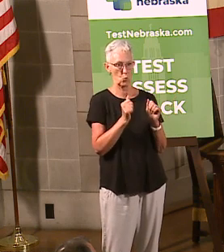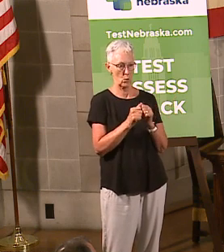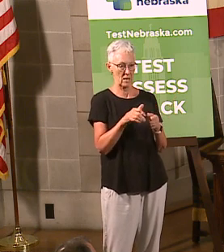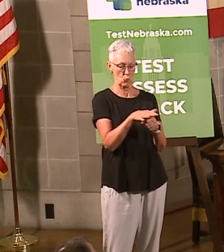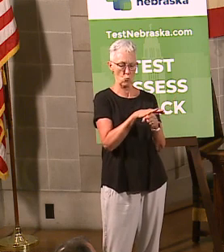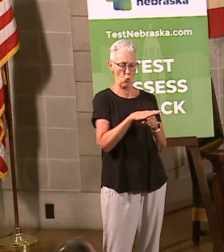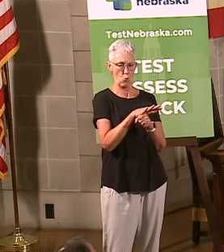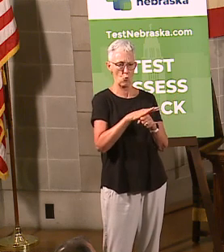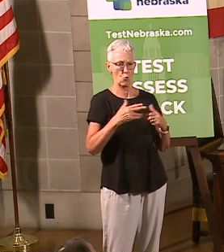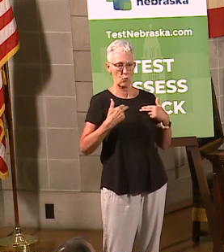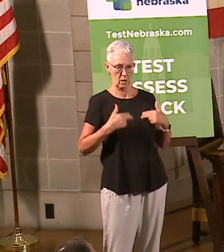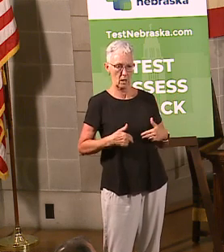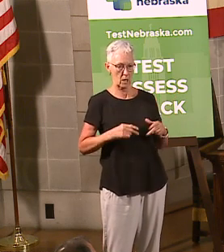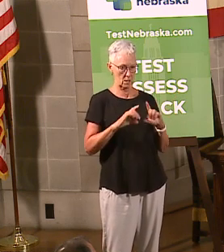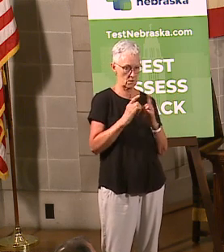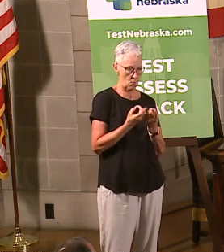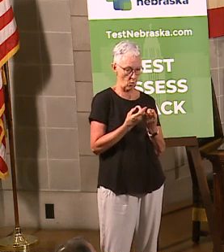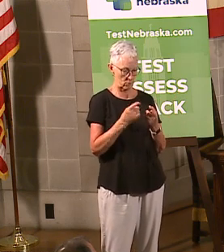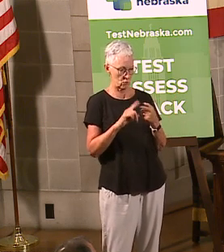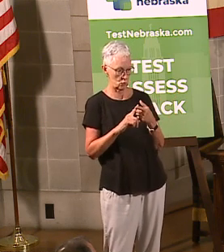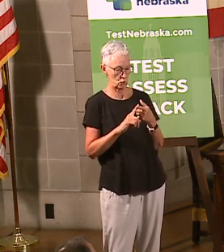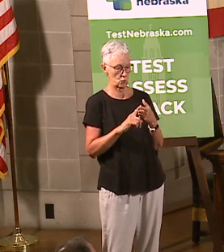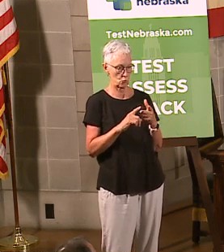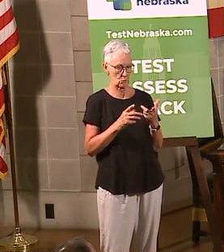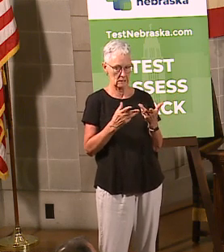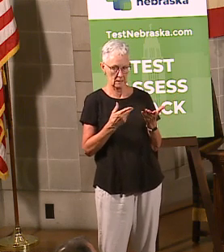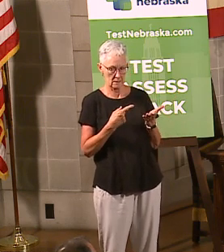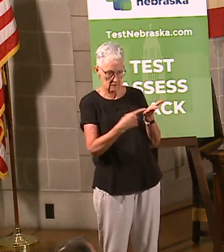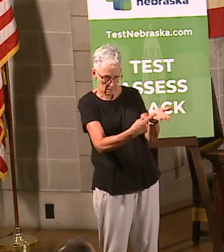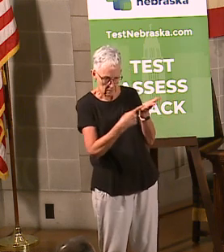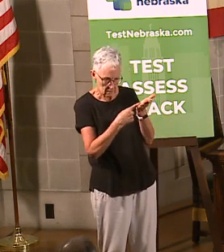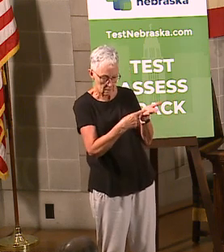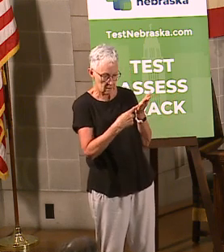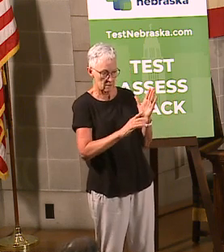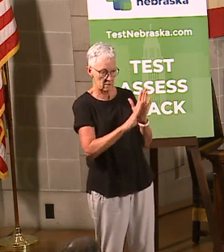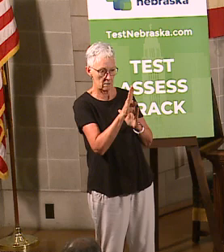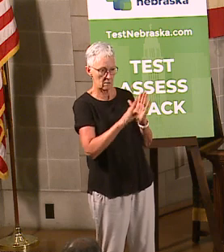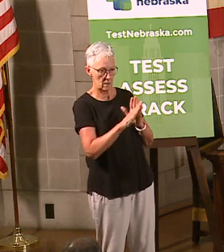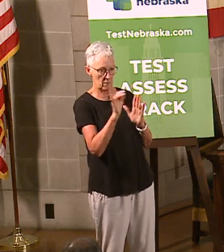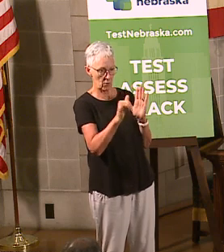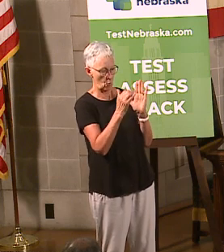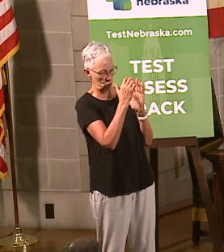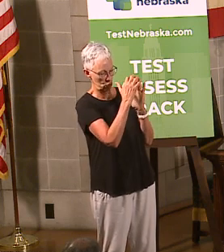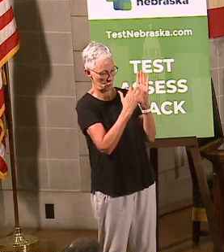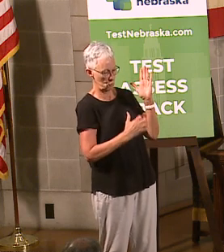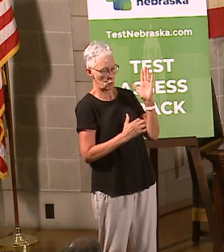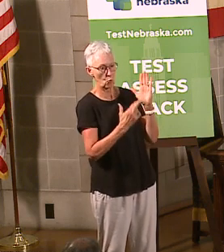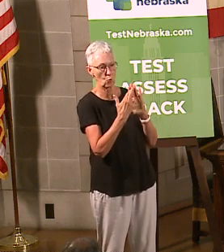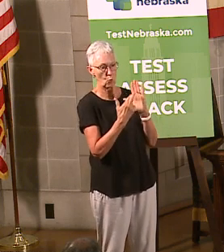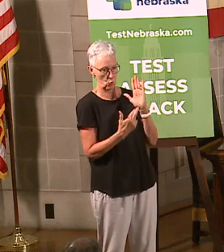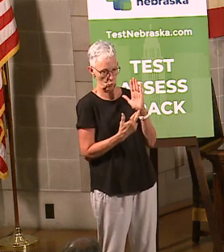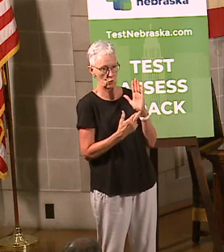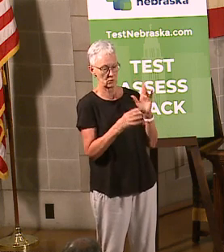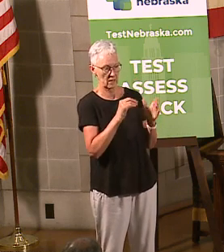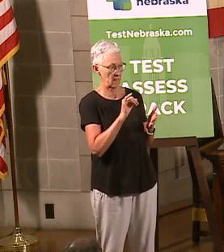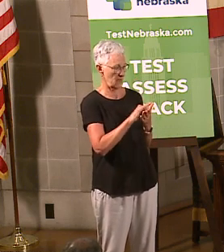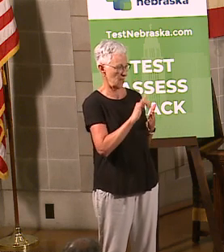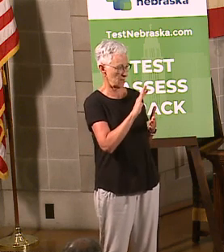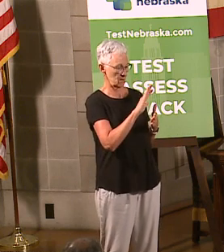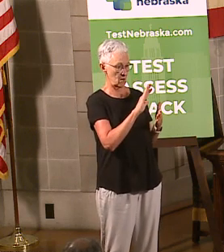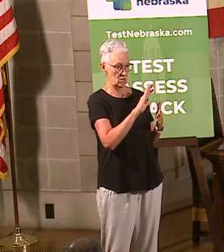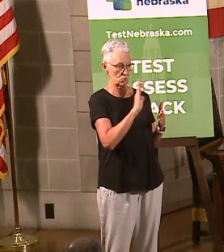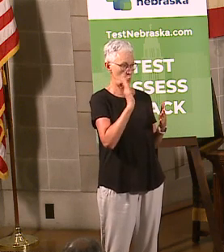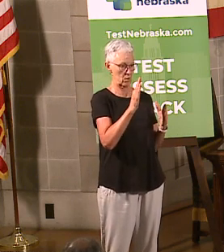help facilitate feedback for the phasing guidance. And the phasing guidance is being emailed to all long-term